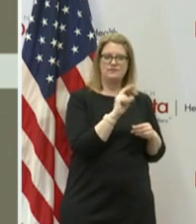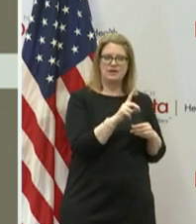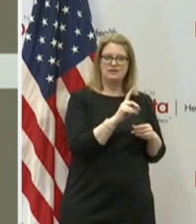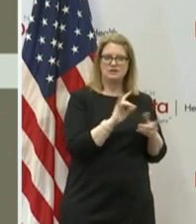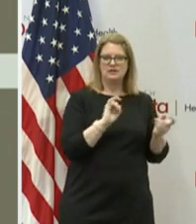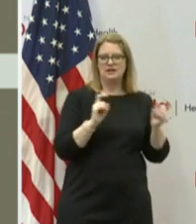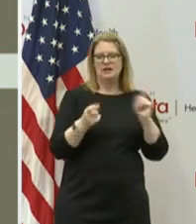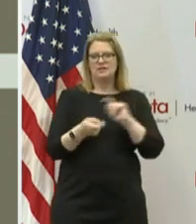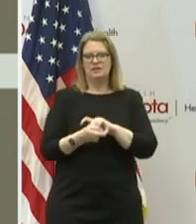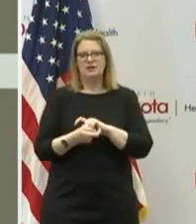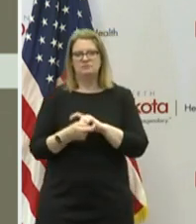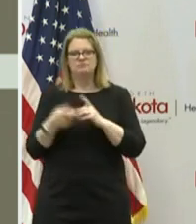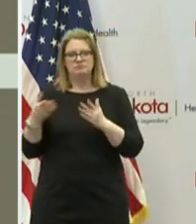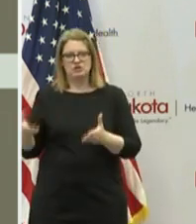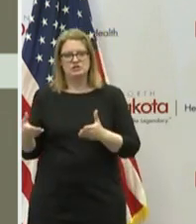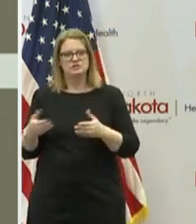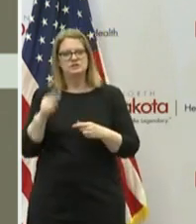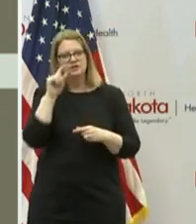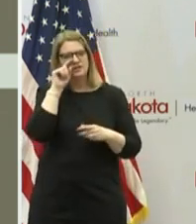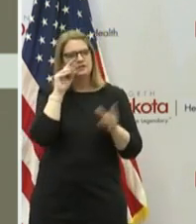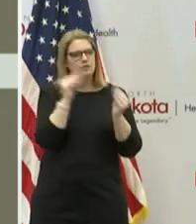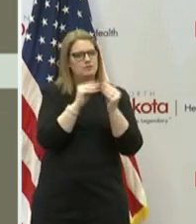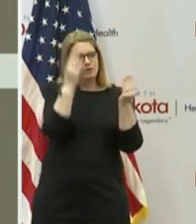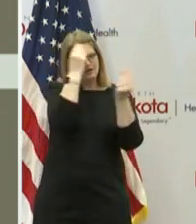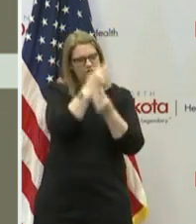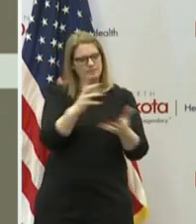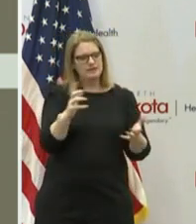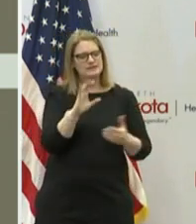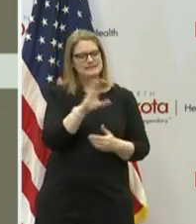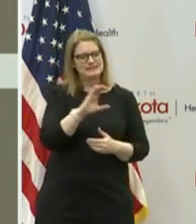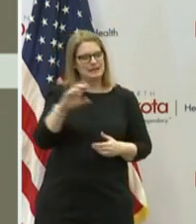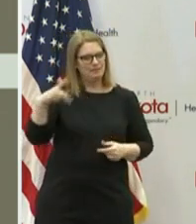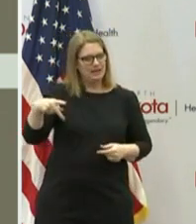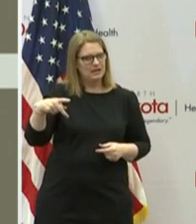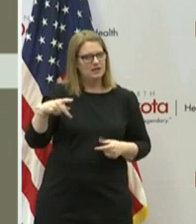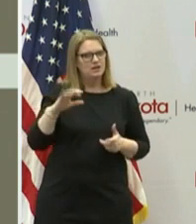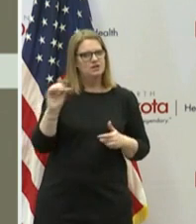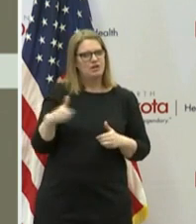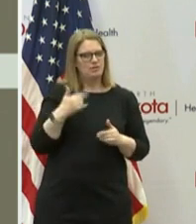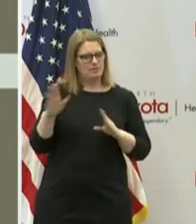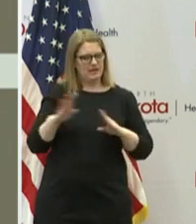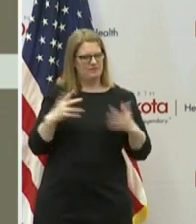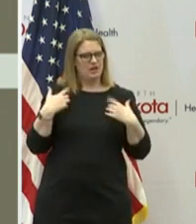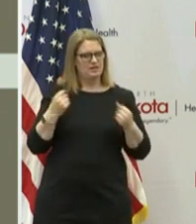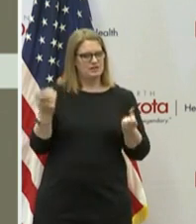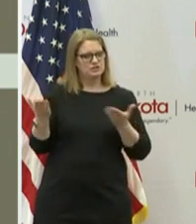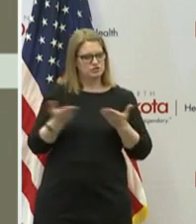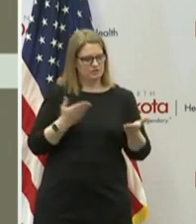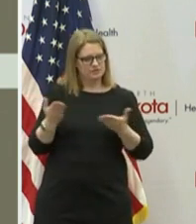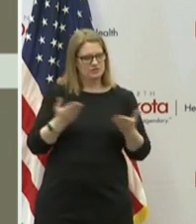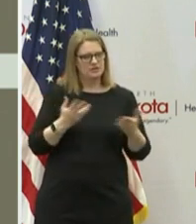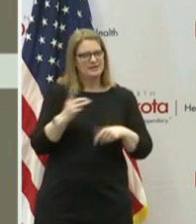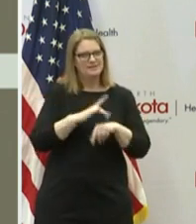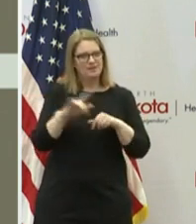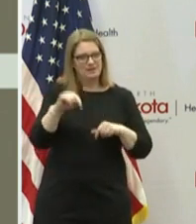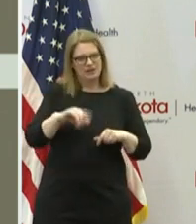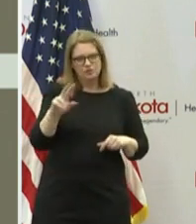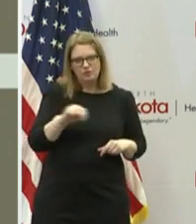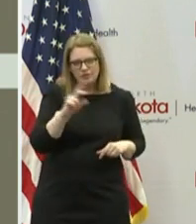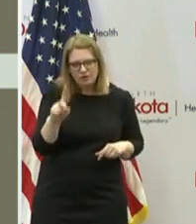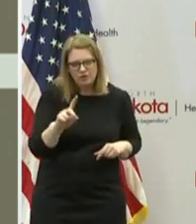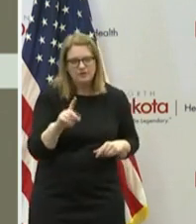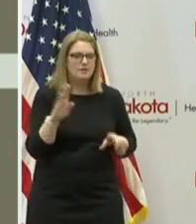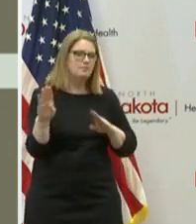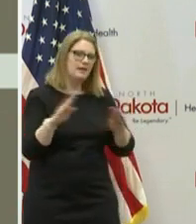program phases out. For more information about the crisis counseling program or other behavioral health services available in North Dakota, be sure to